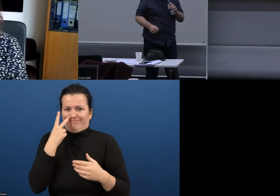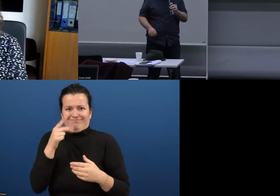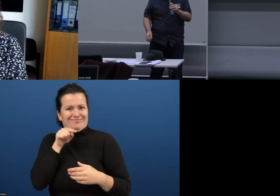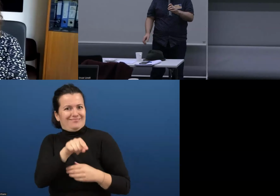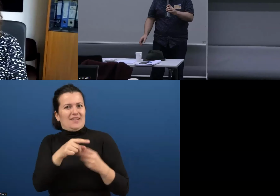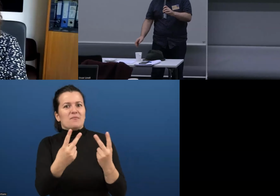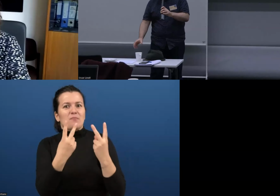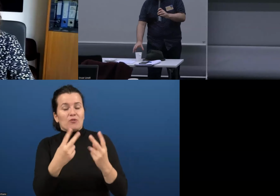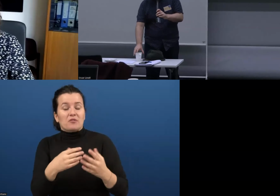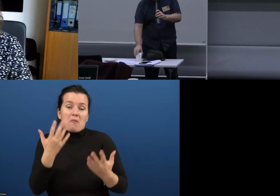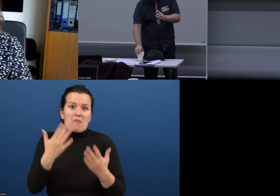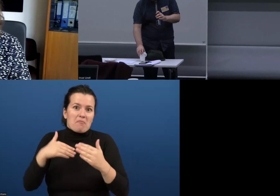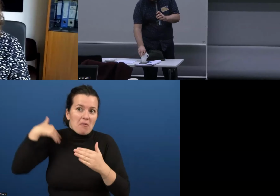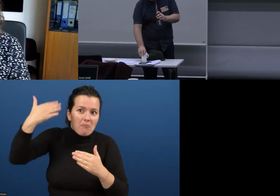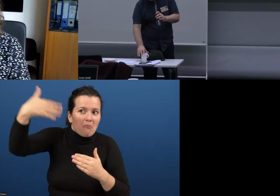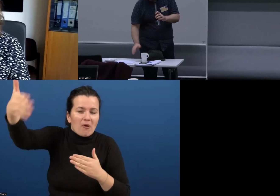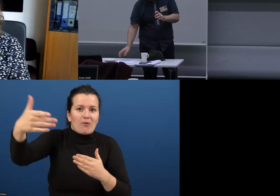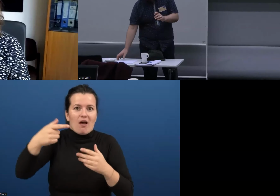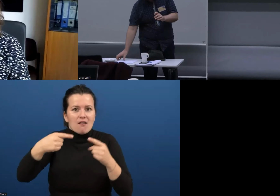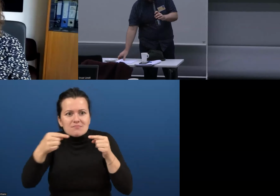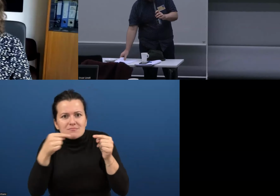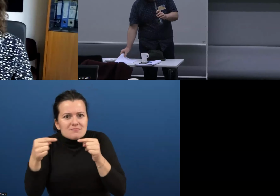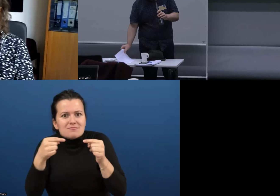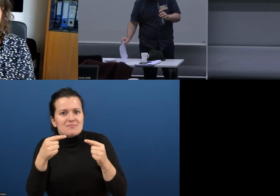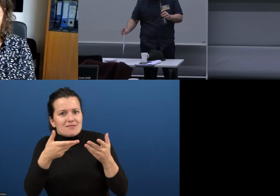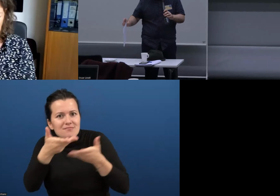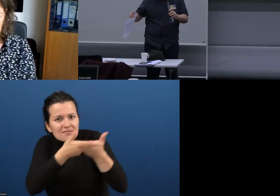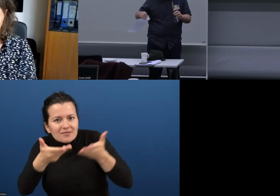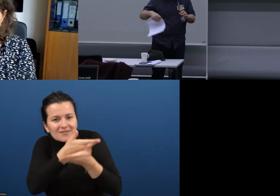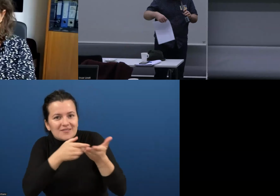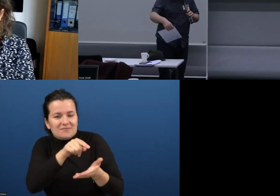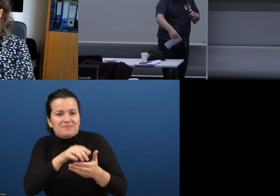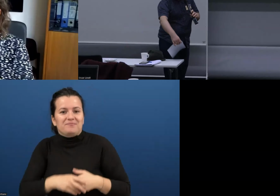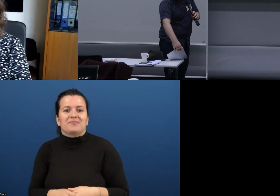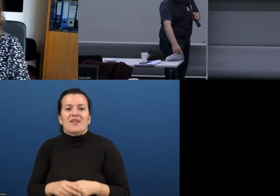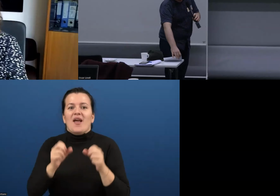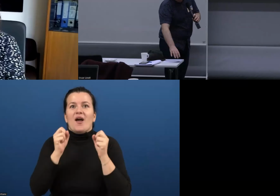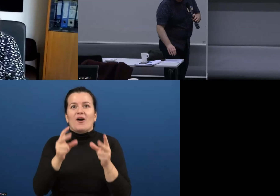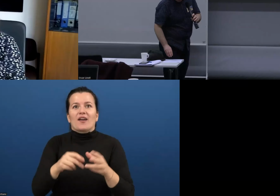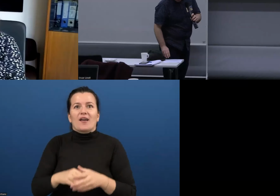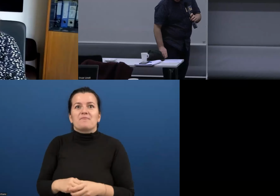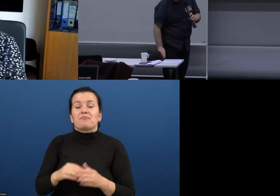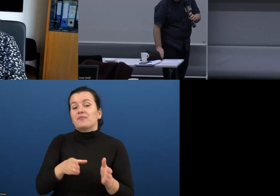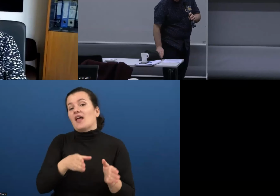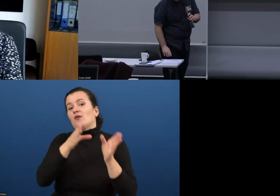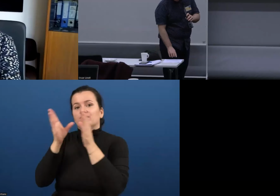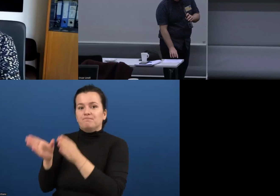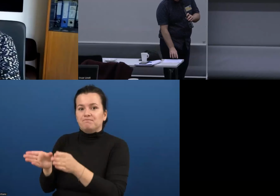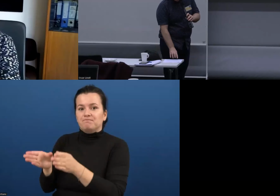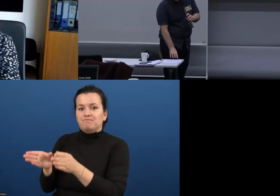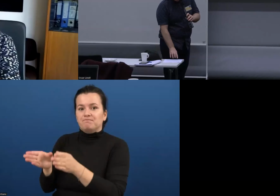that. For now, I'm afraid the agenda is catching up with us, so we will move on to the next talk.